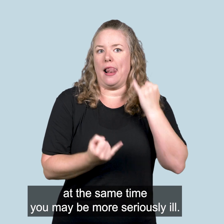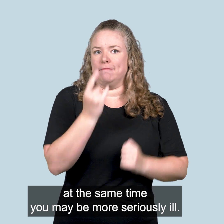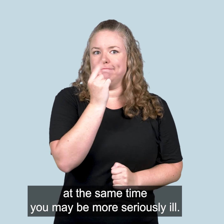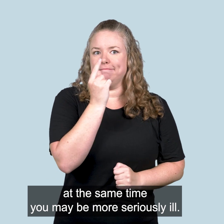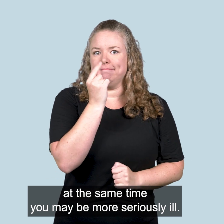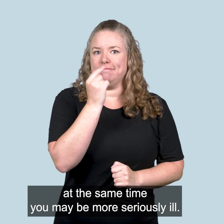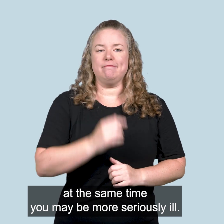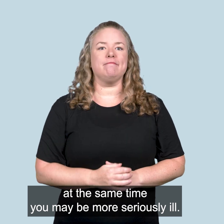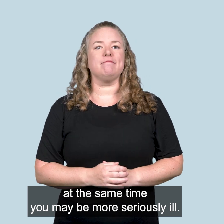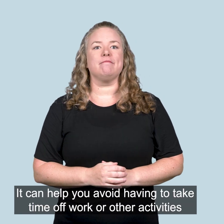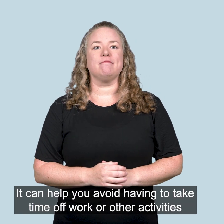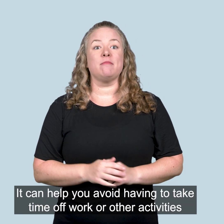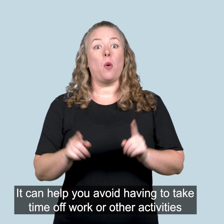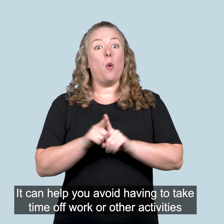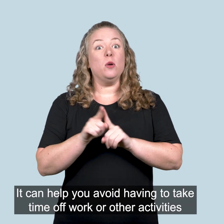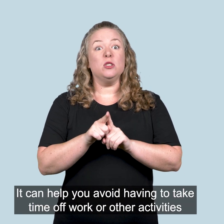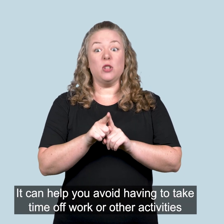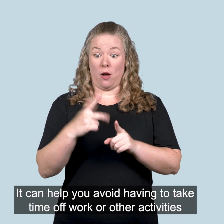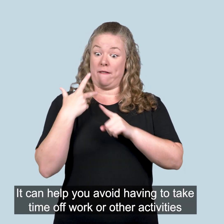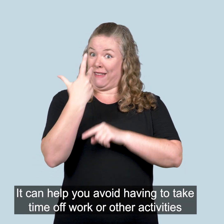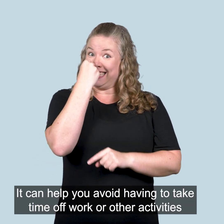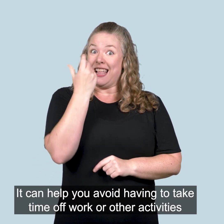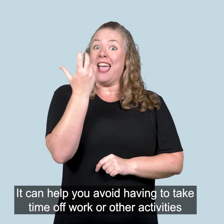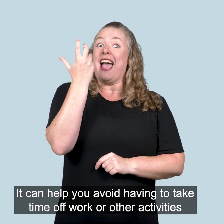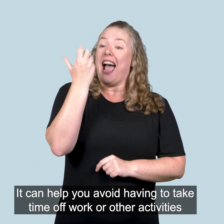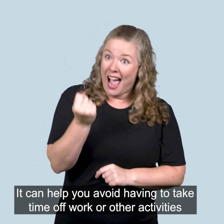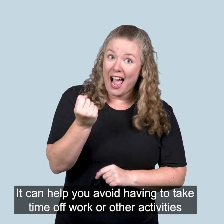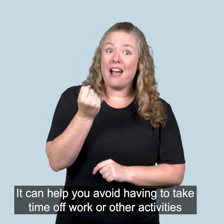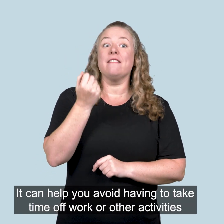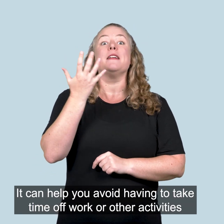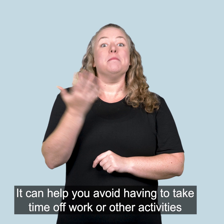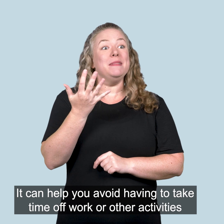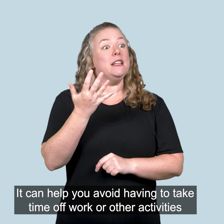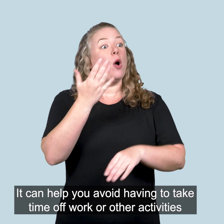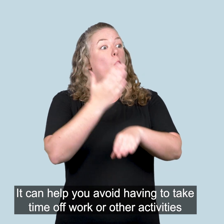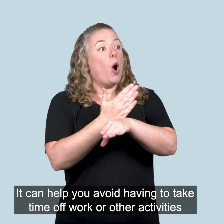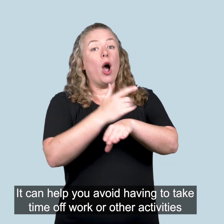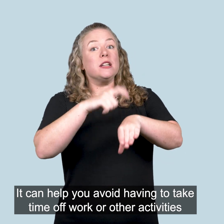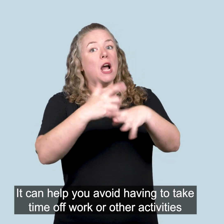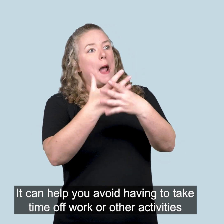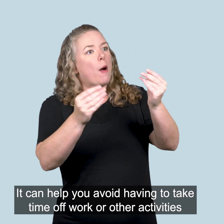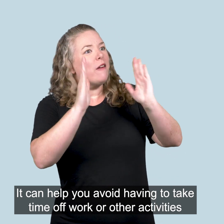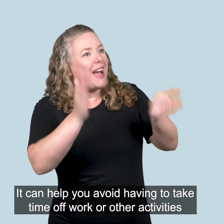seriously ill. It can help you avoid having to take time off work or other activities